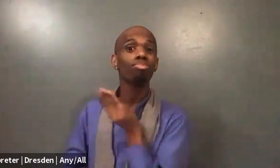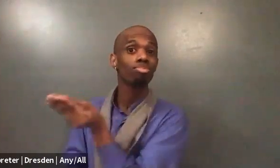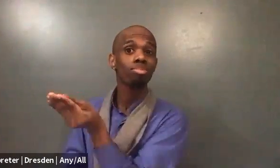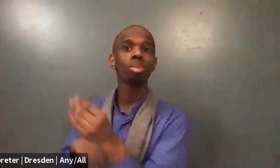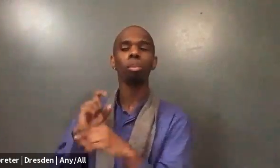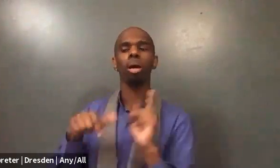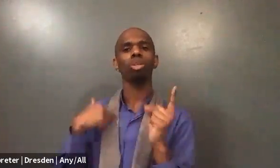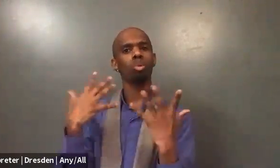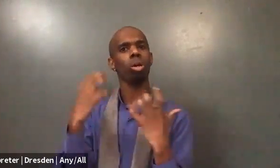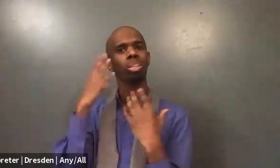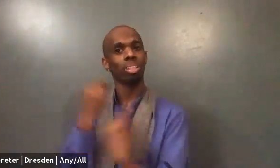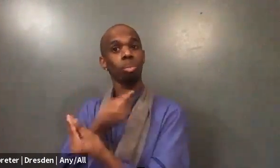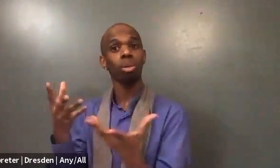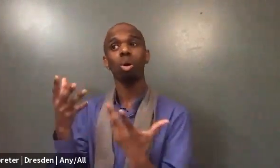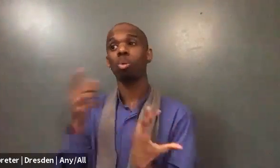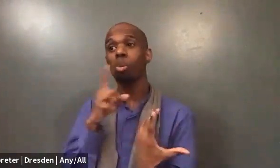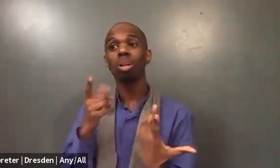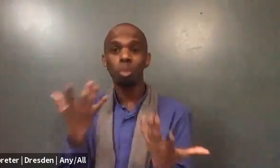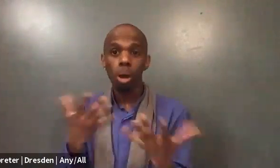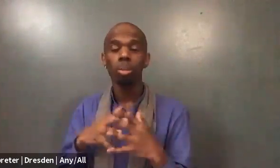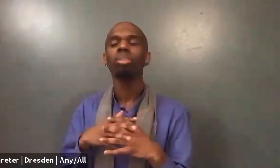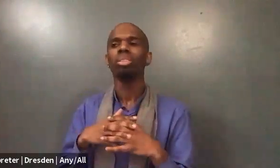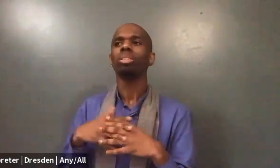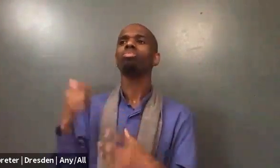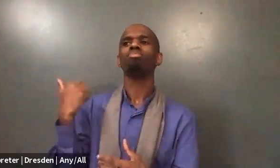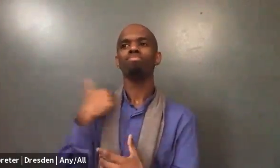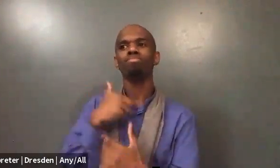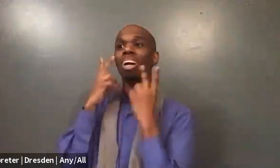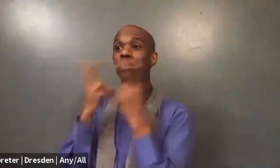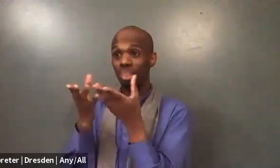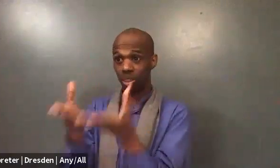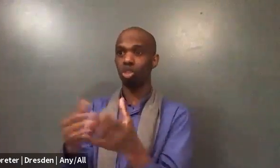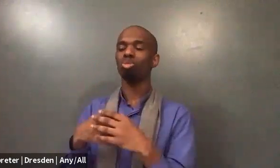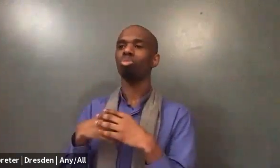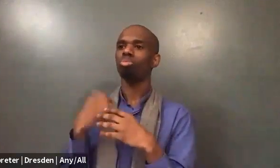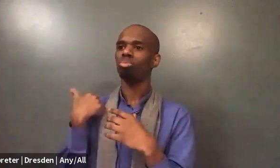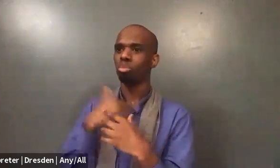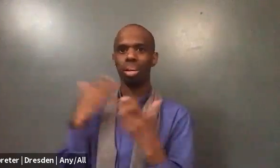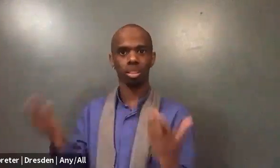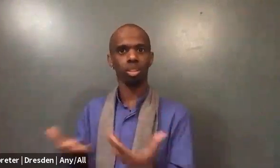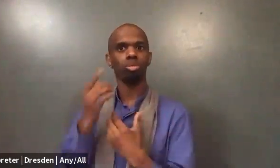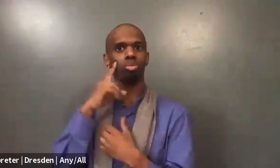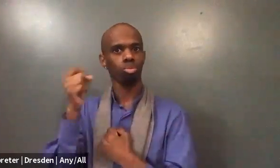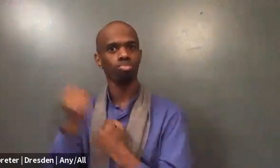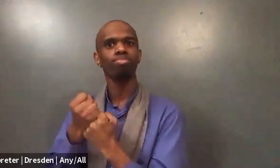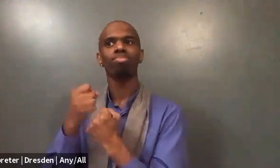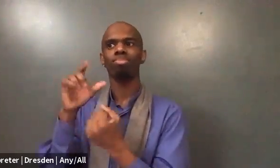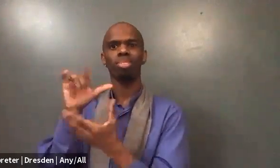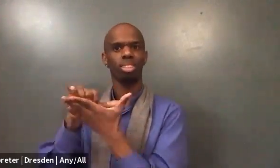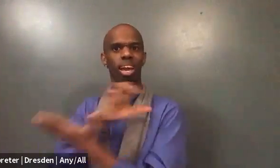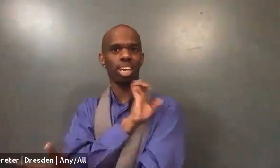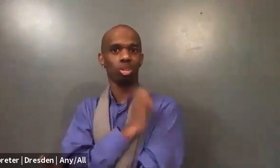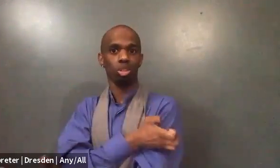To be seen and to be heard is really all that we want, and to feel the love. And again, it's that energy